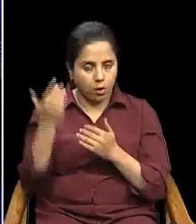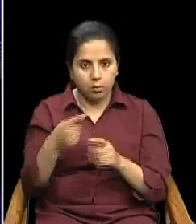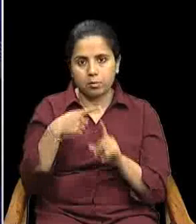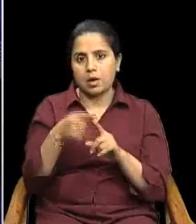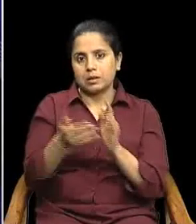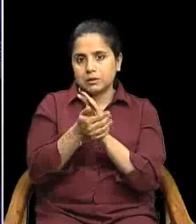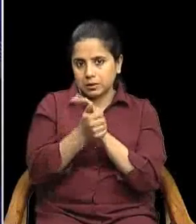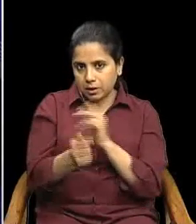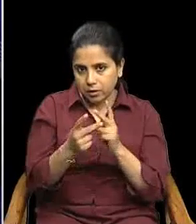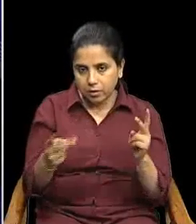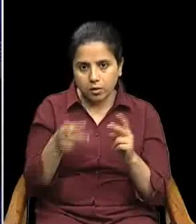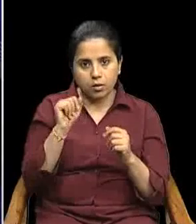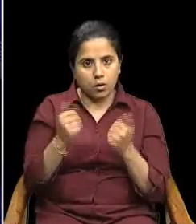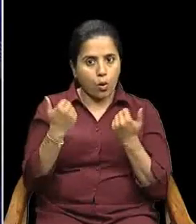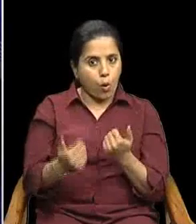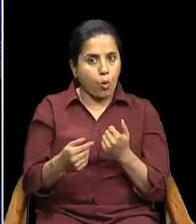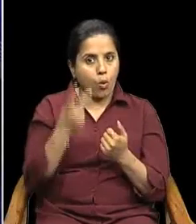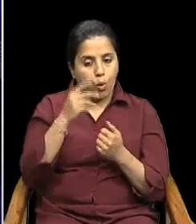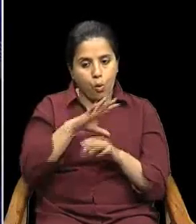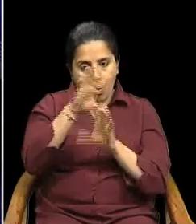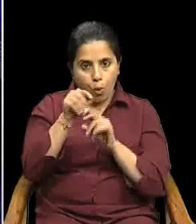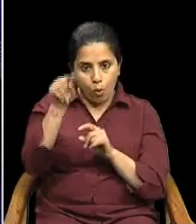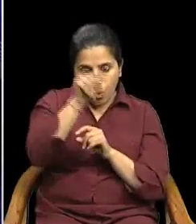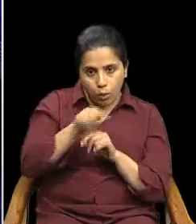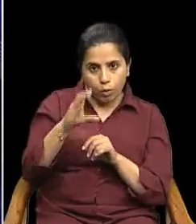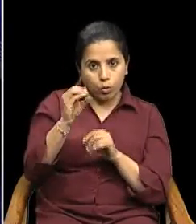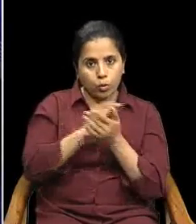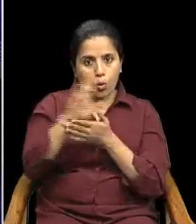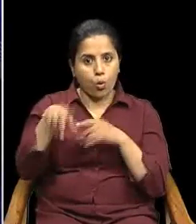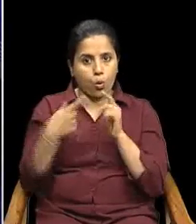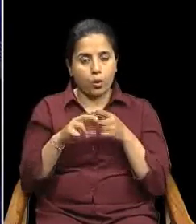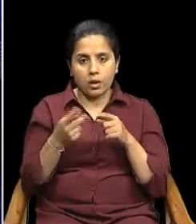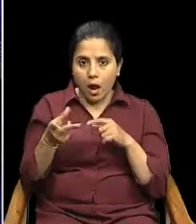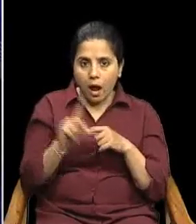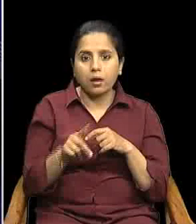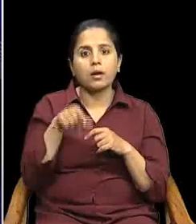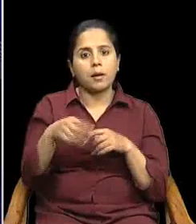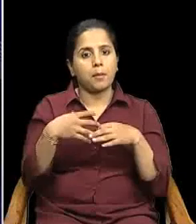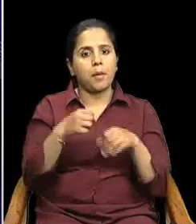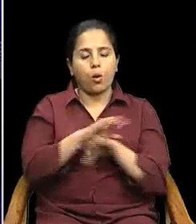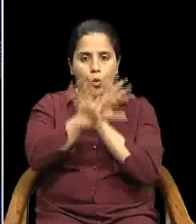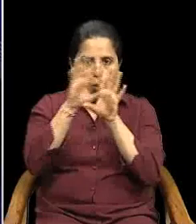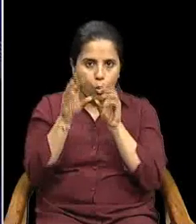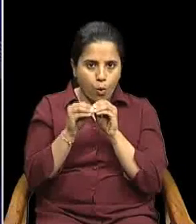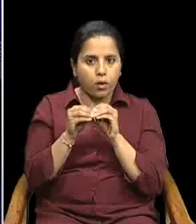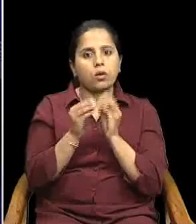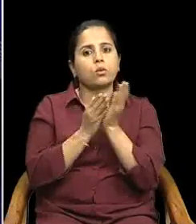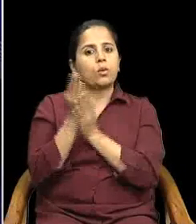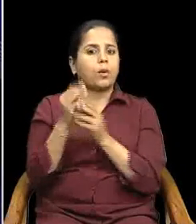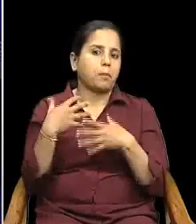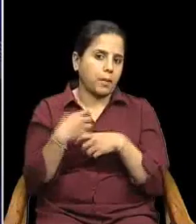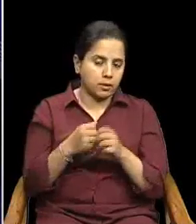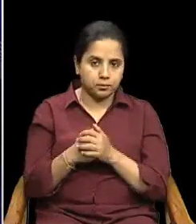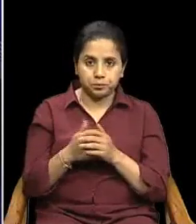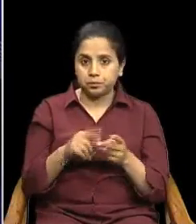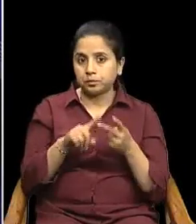skills into a coherent whole and recreate this in a holistic manner. The